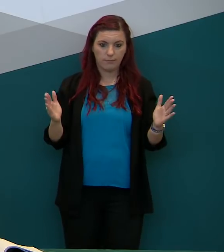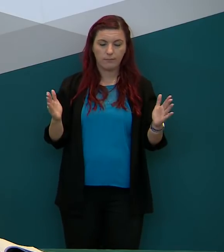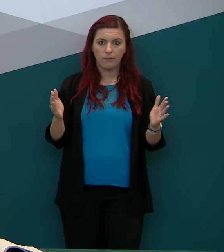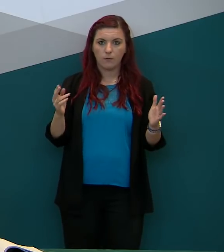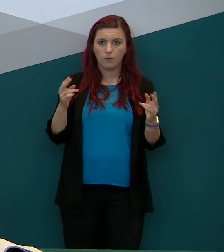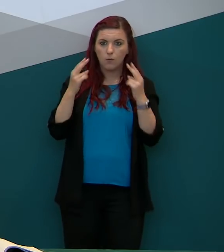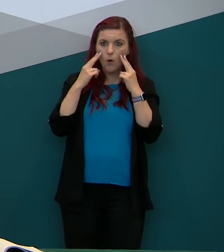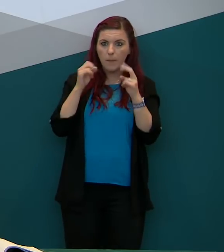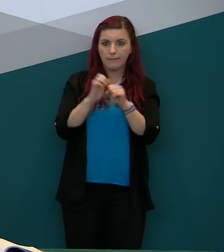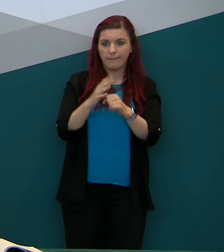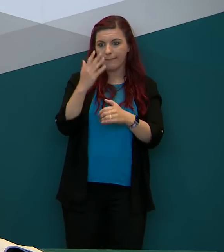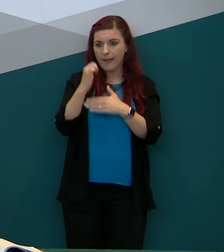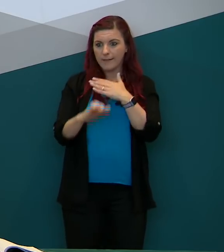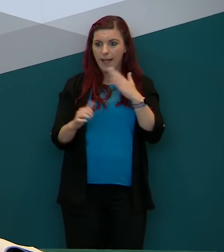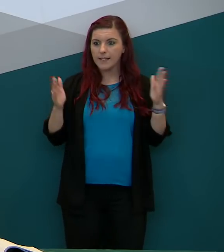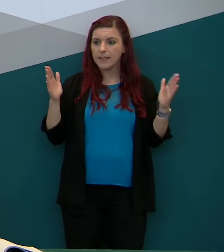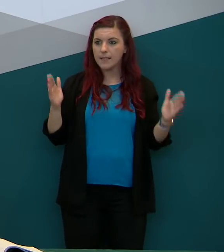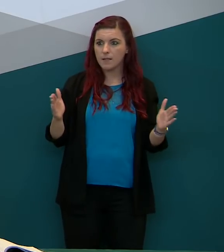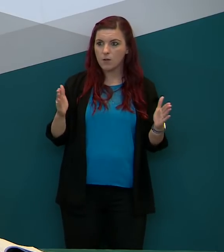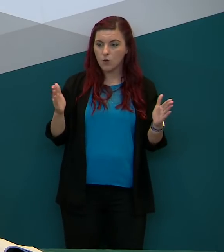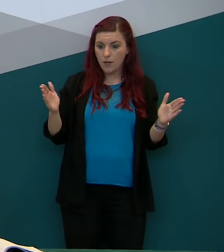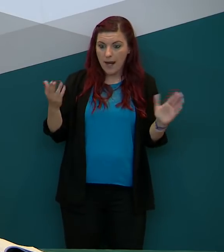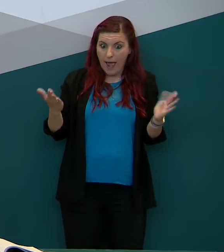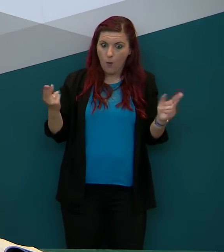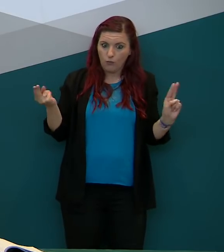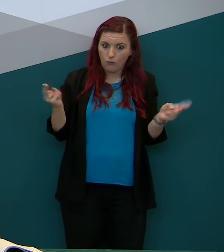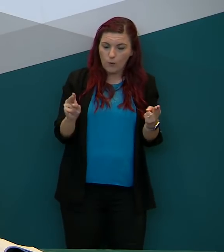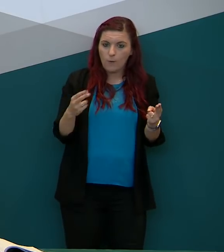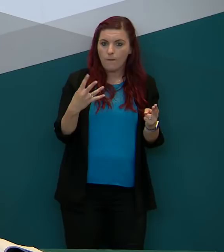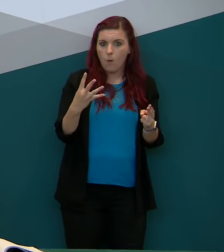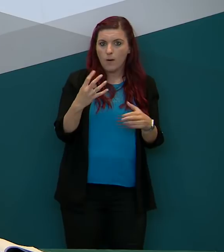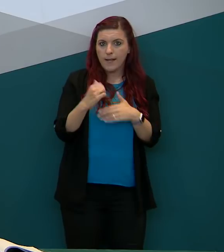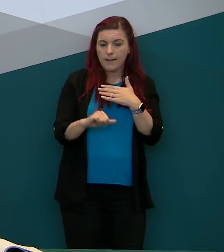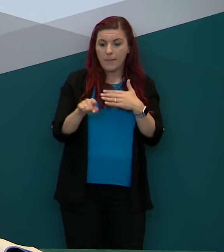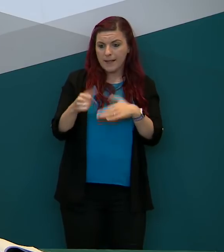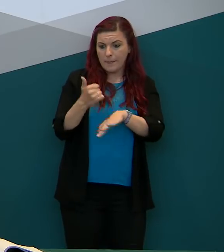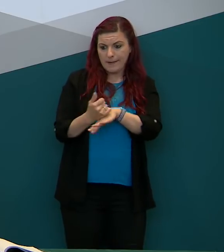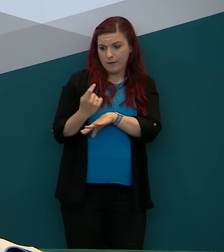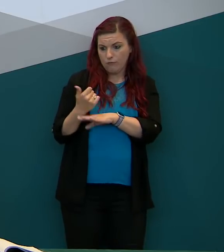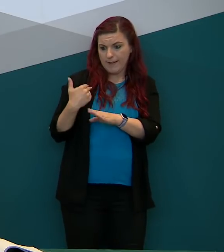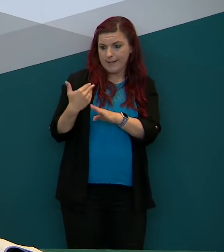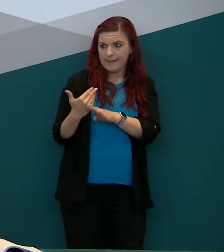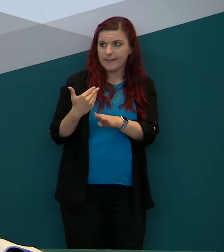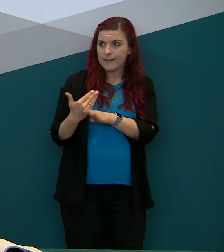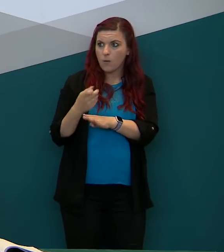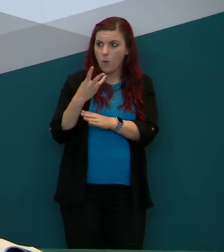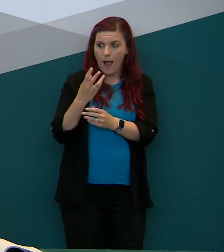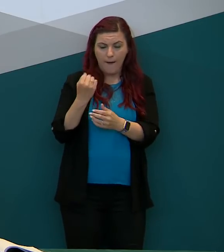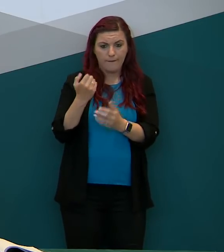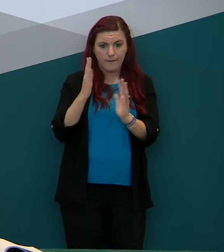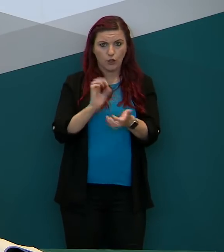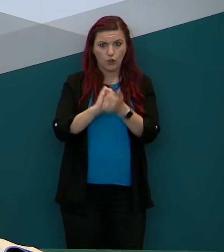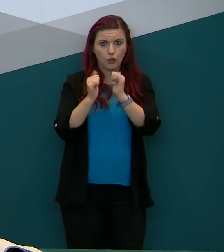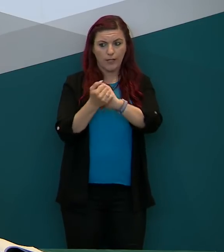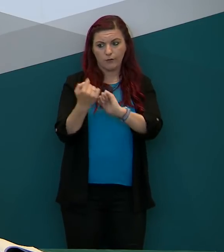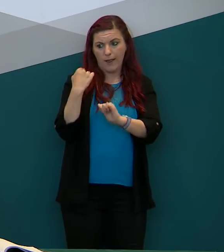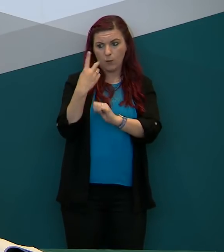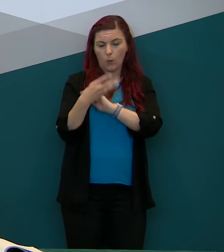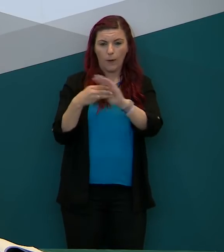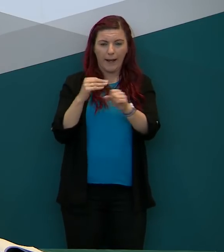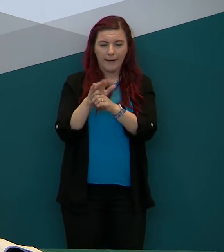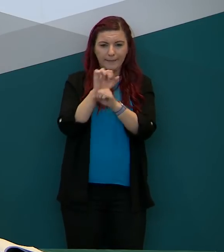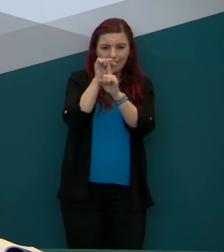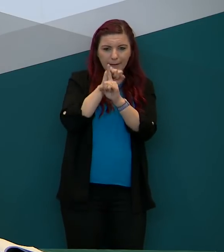is 5 days, but actually approaching 4 at this stage. So it pertains to the past week, and a tightening up